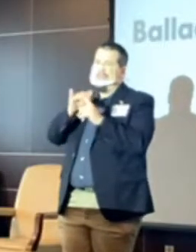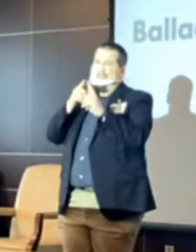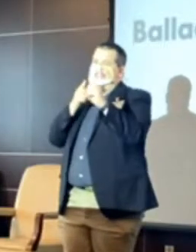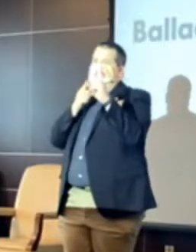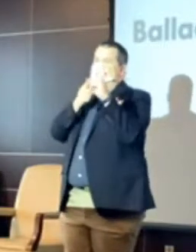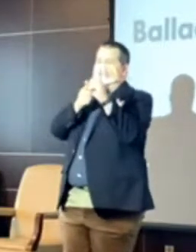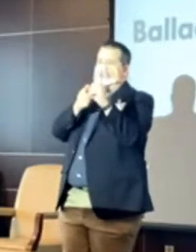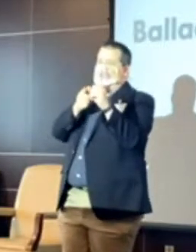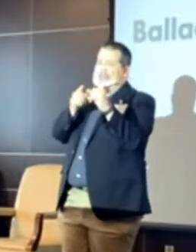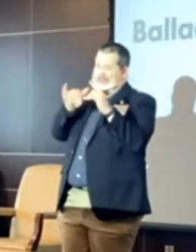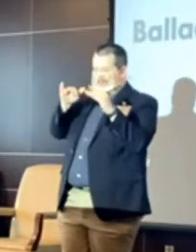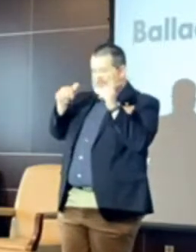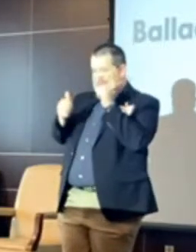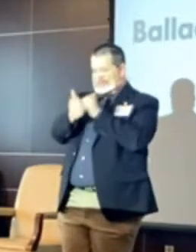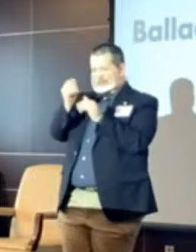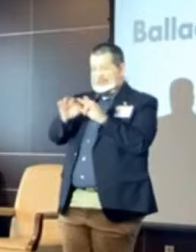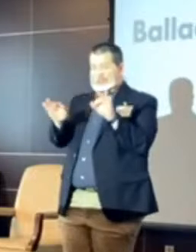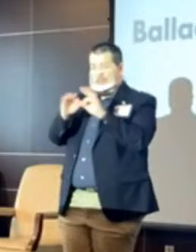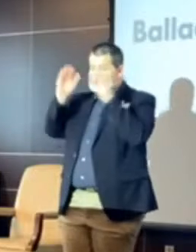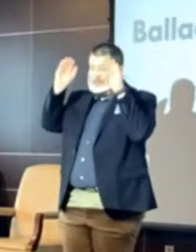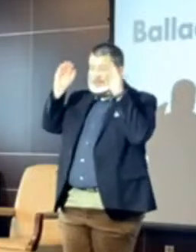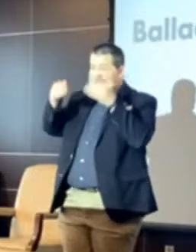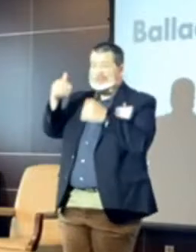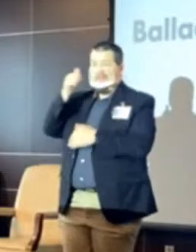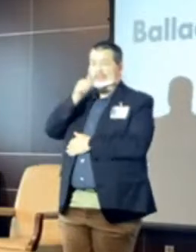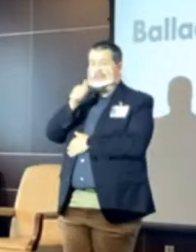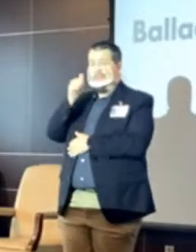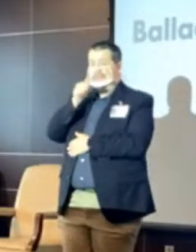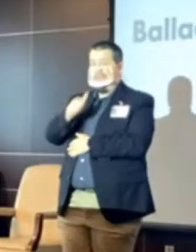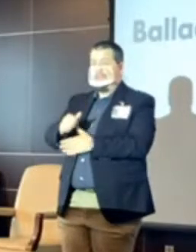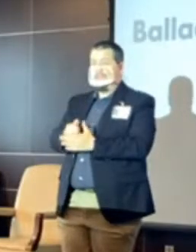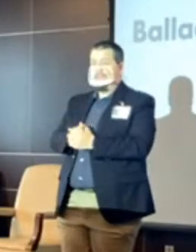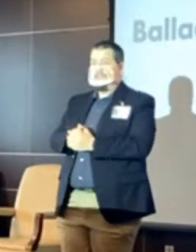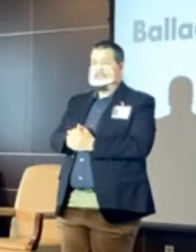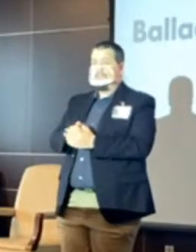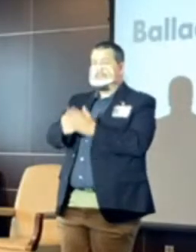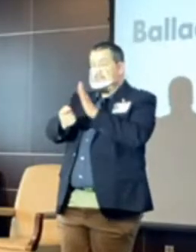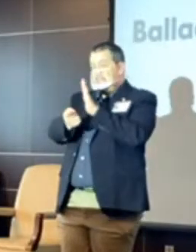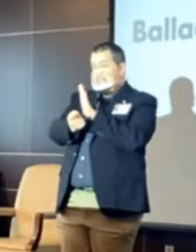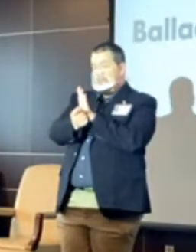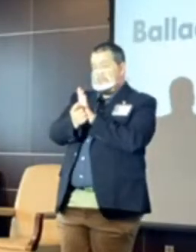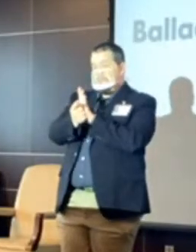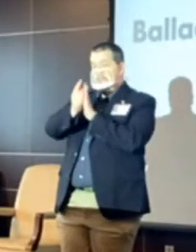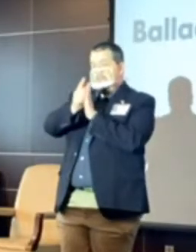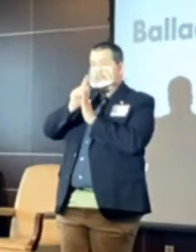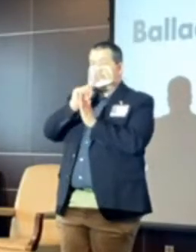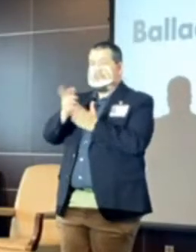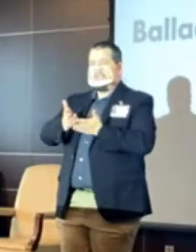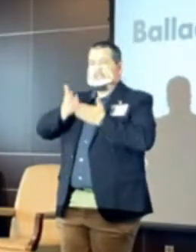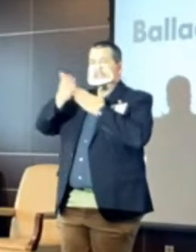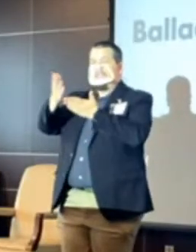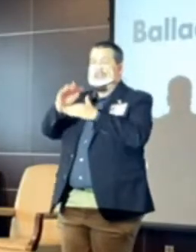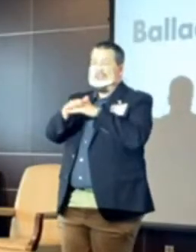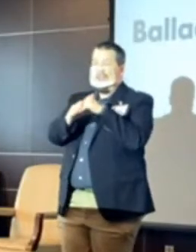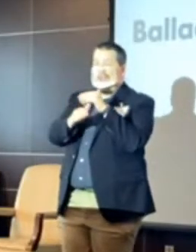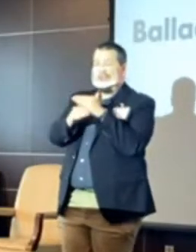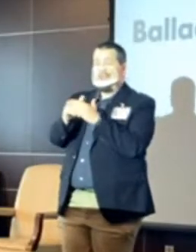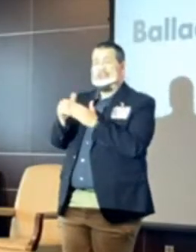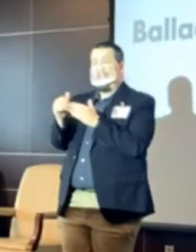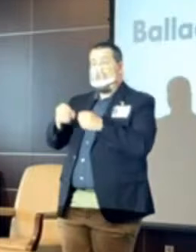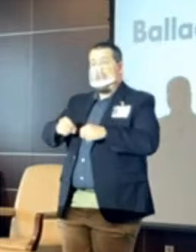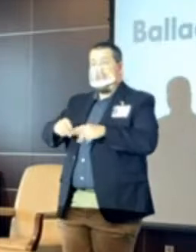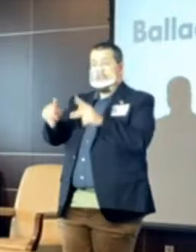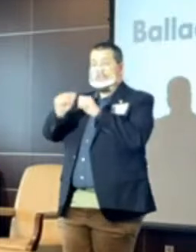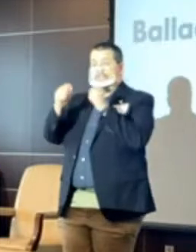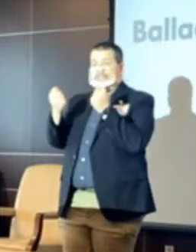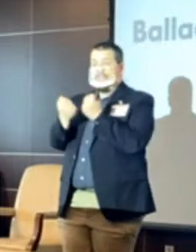the things that we really do focus on every single day. These moments are really gestures of kindness and opportunities for our